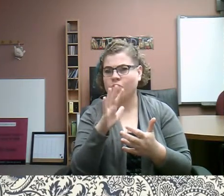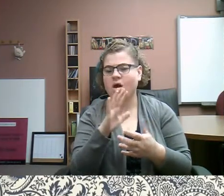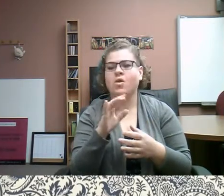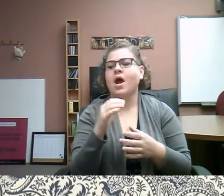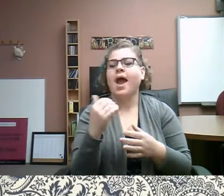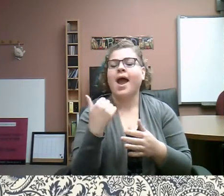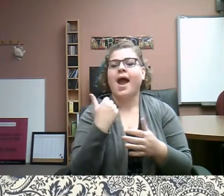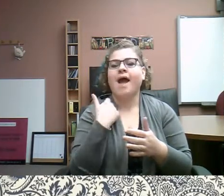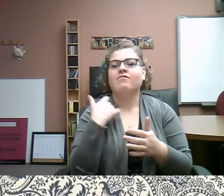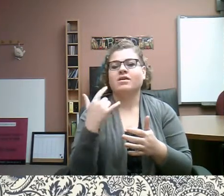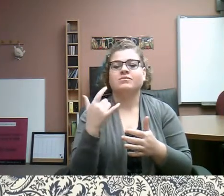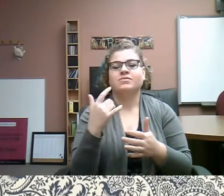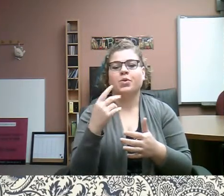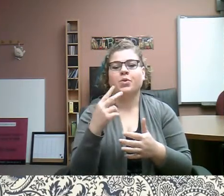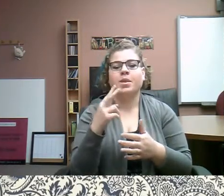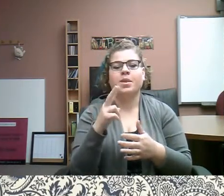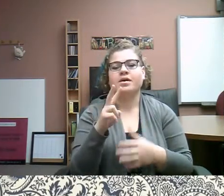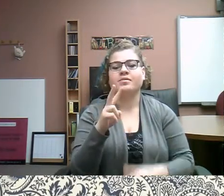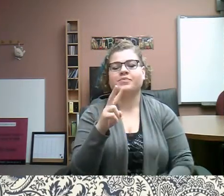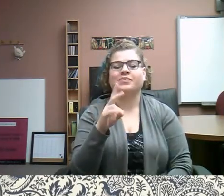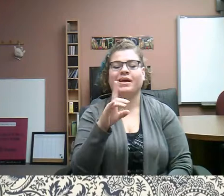or 3, just recently,